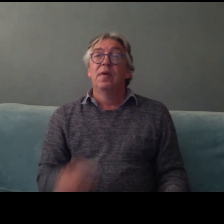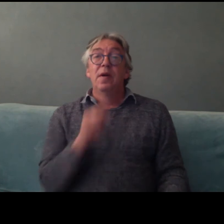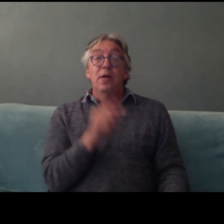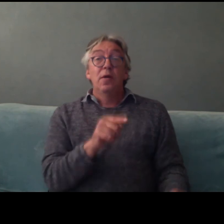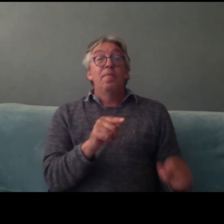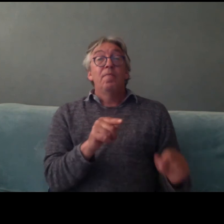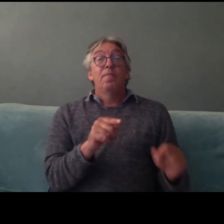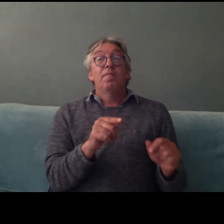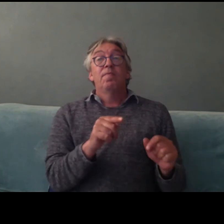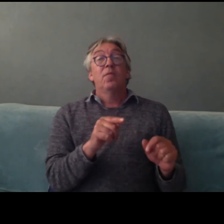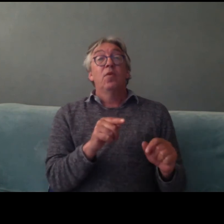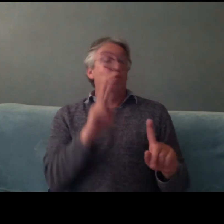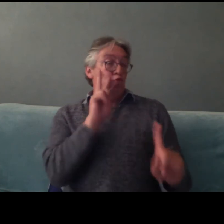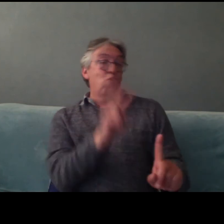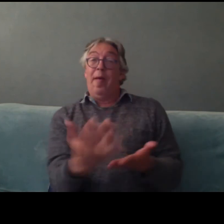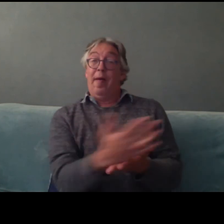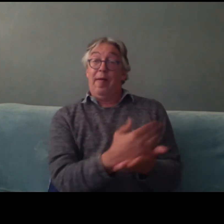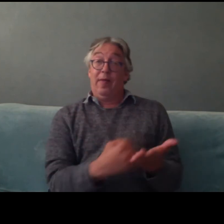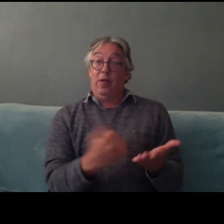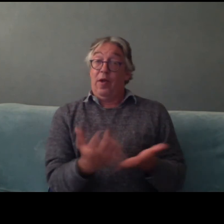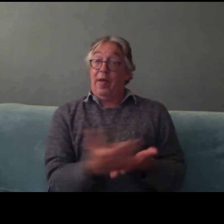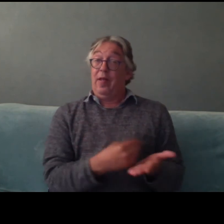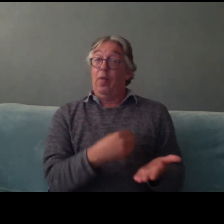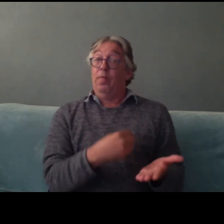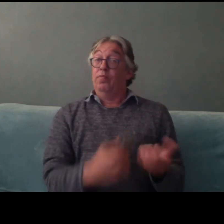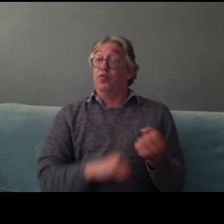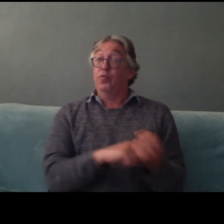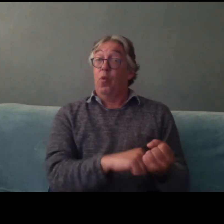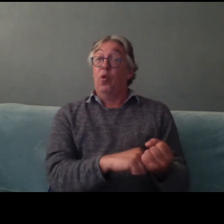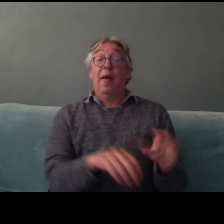support, education, statistics, policy, and programs.